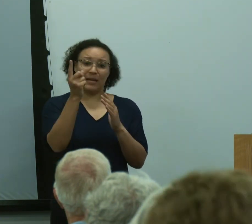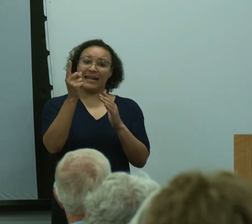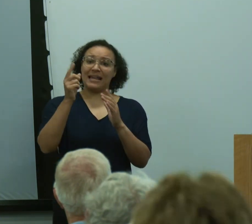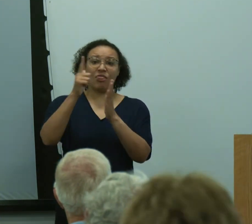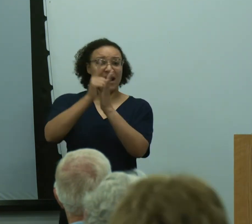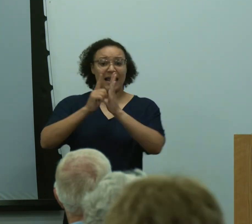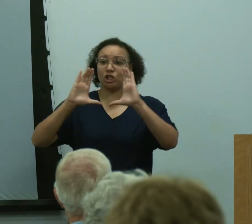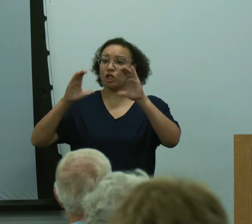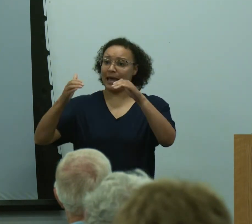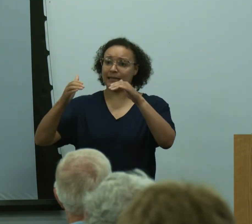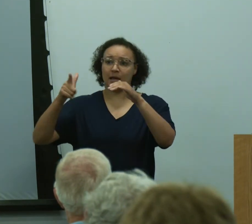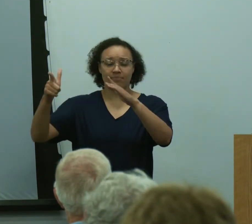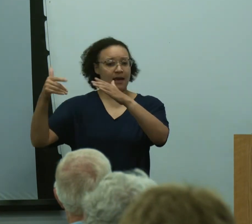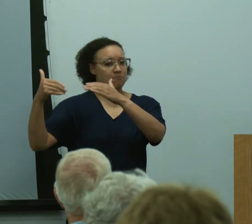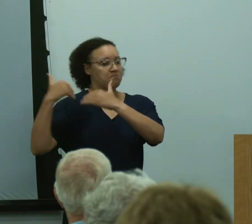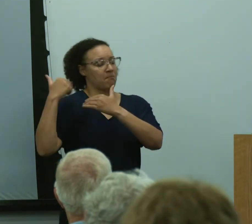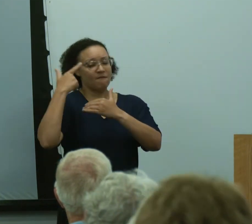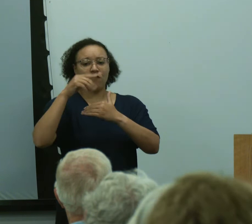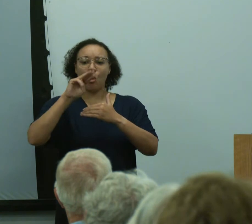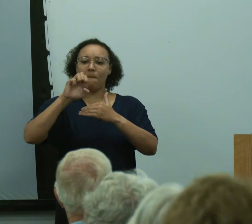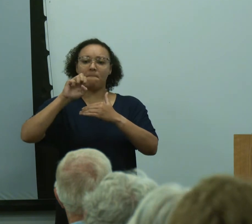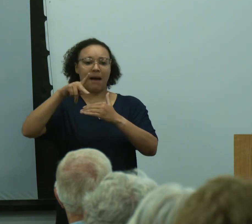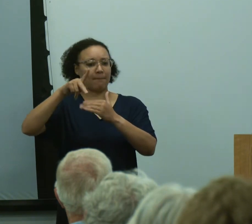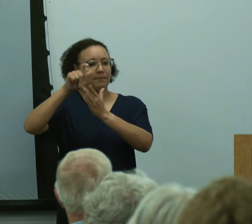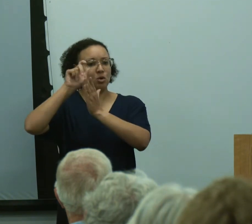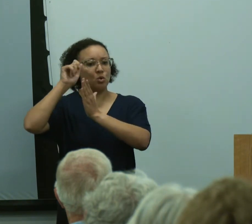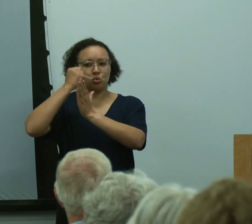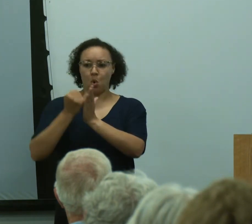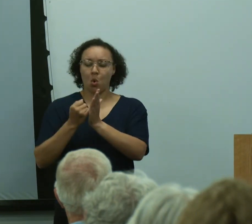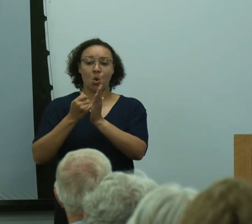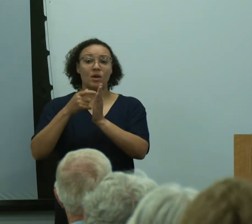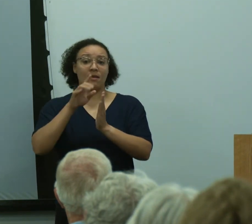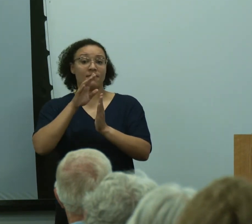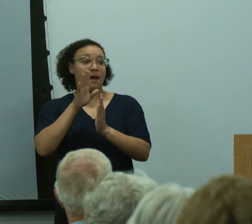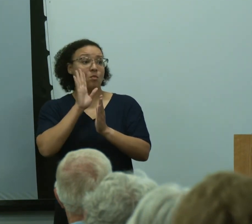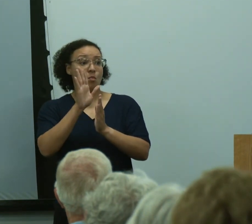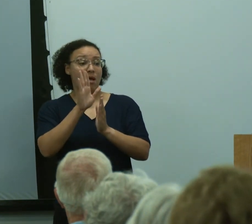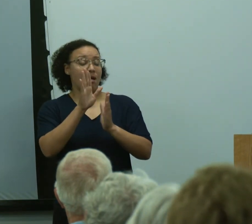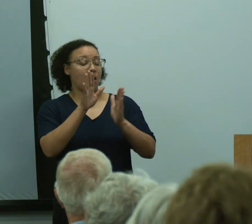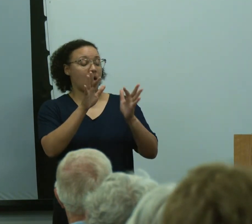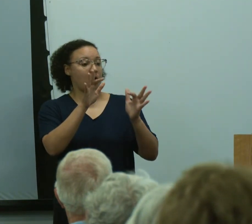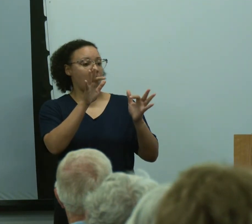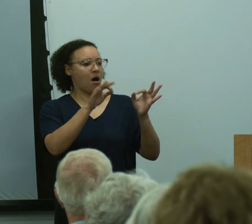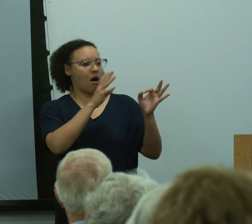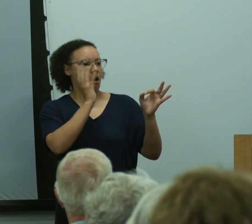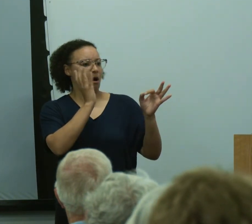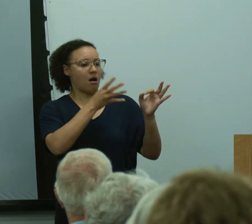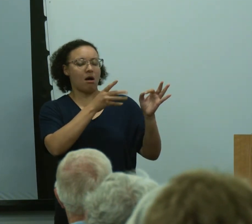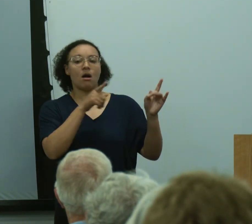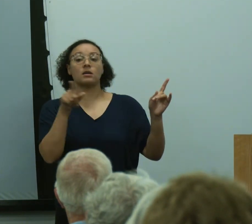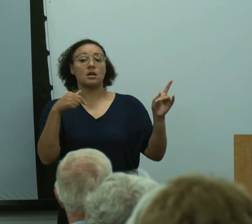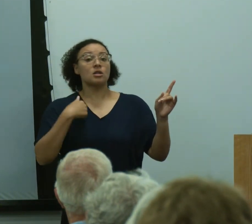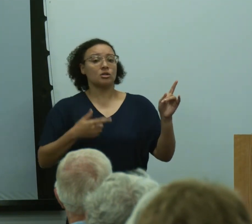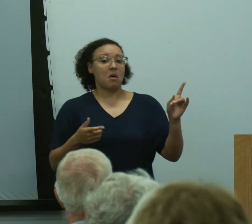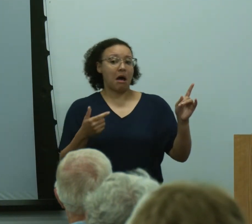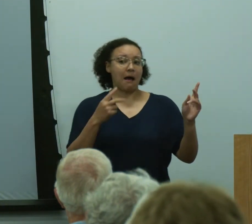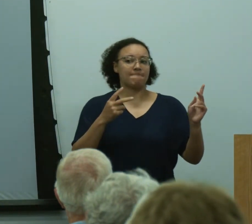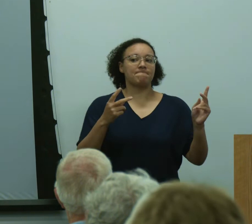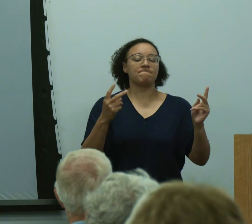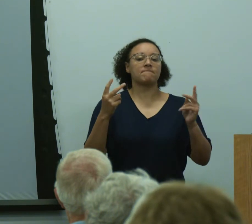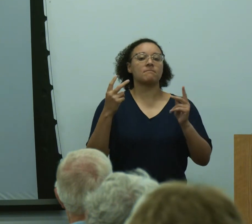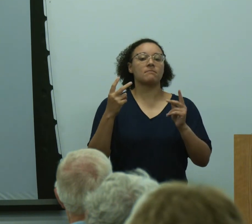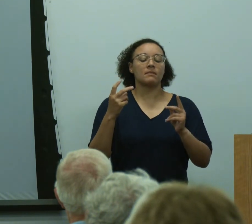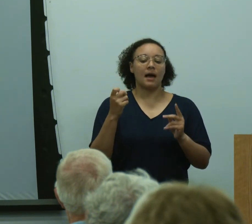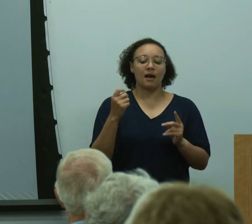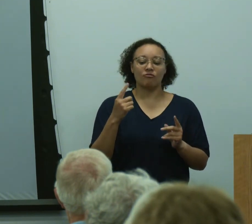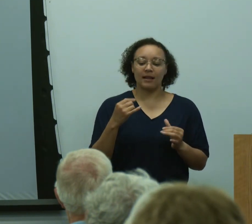maps and remove the courts altogether. And I believe, my hindsight tells me, some people knew that going into